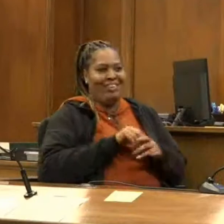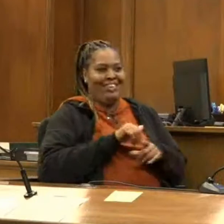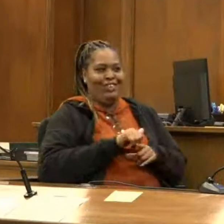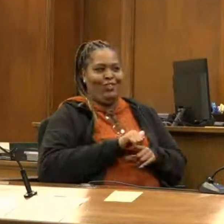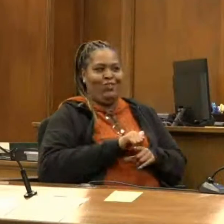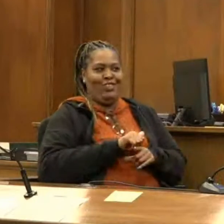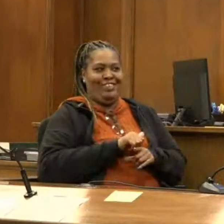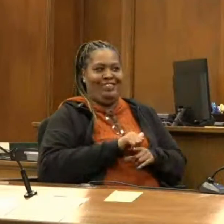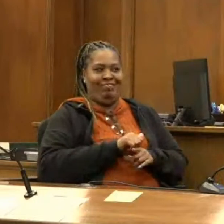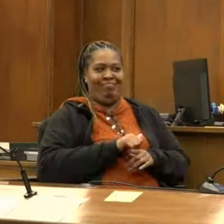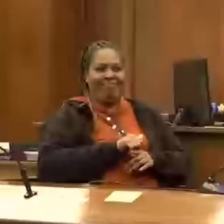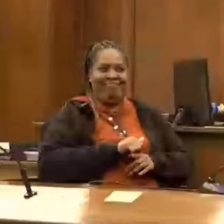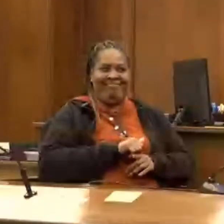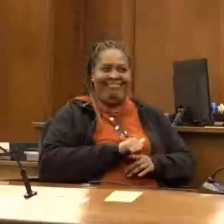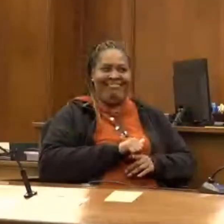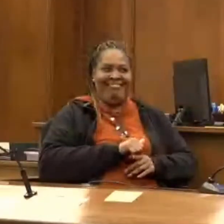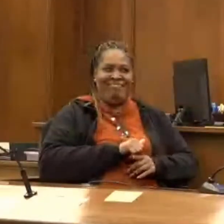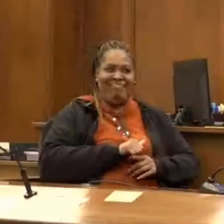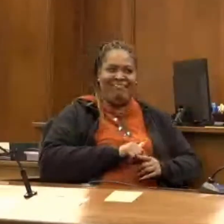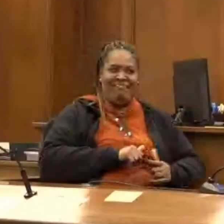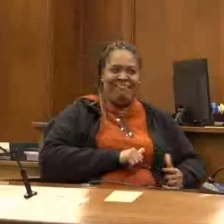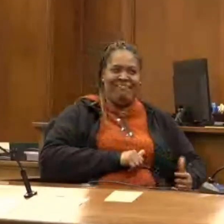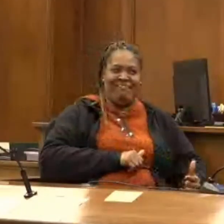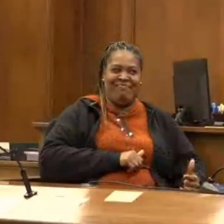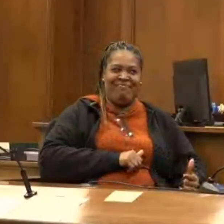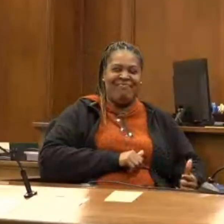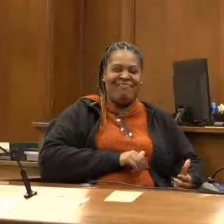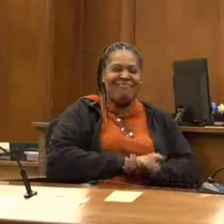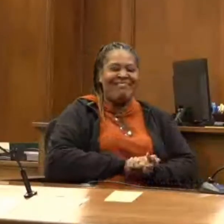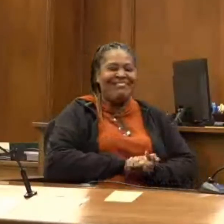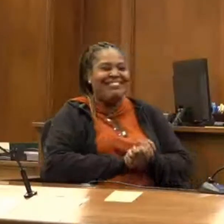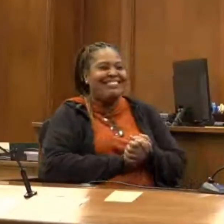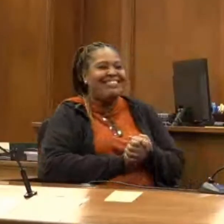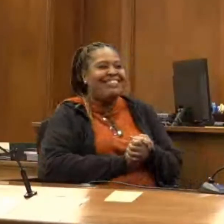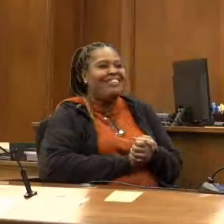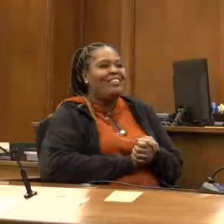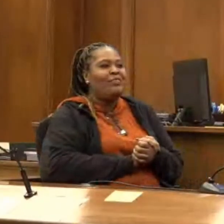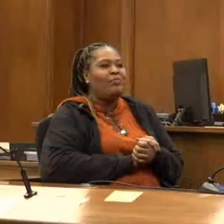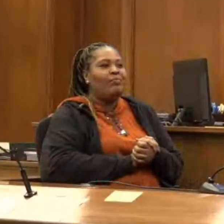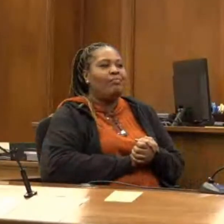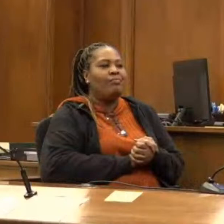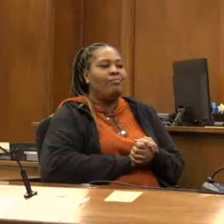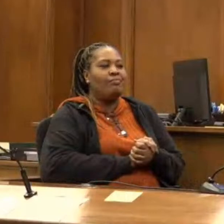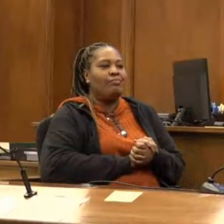were, too fast or something, I'm still in training though.